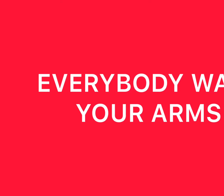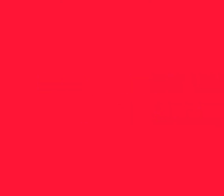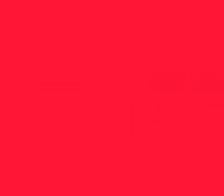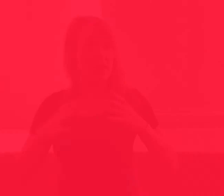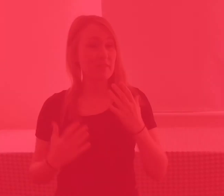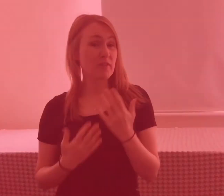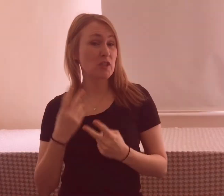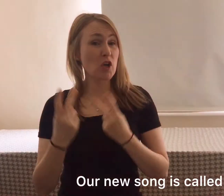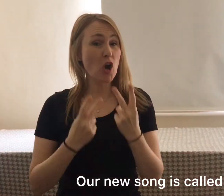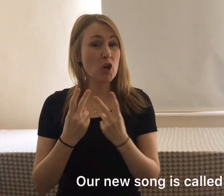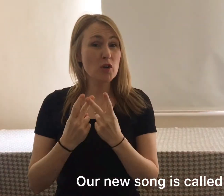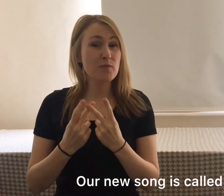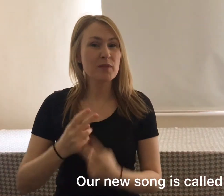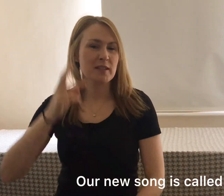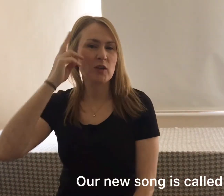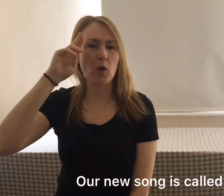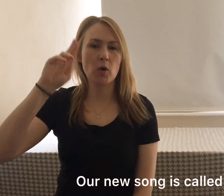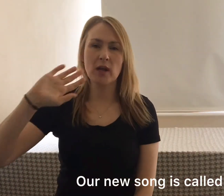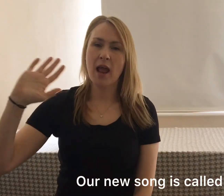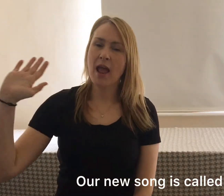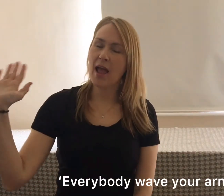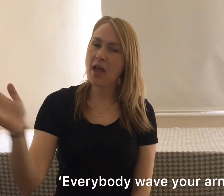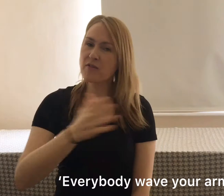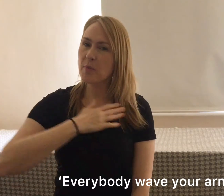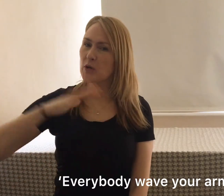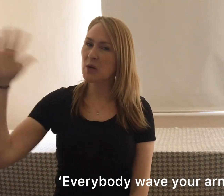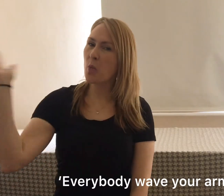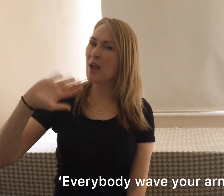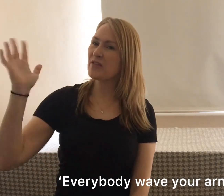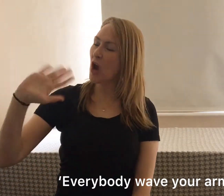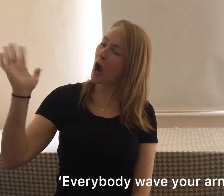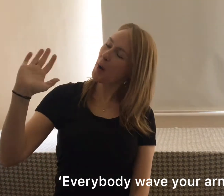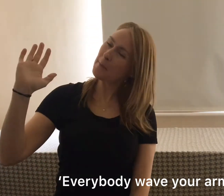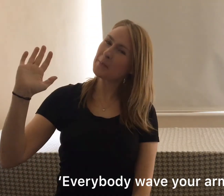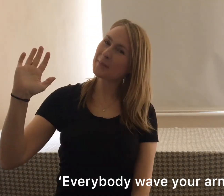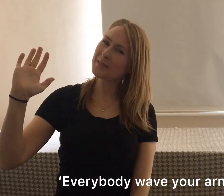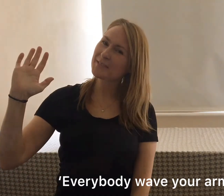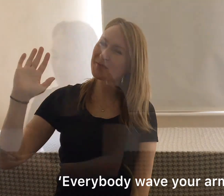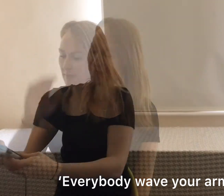You ready for stone? Good. Everybody wave your arm.